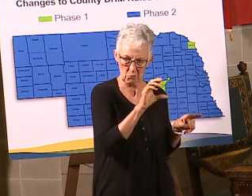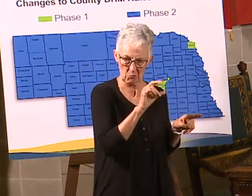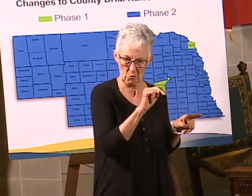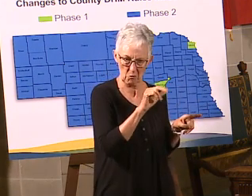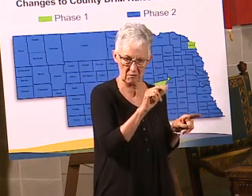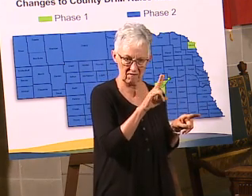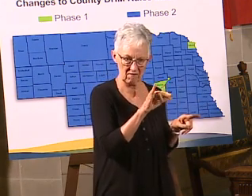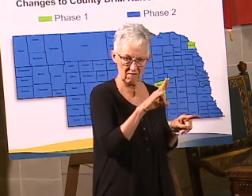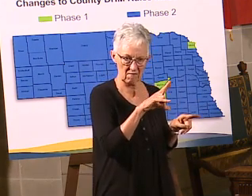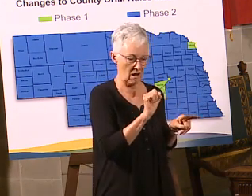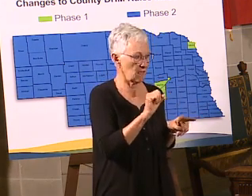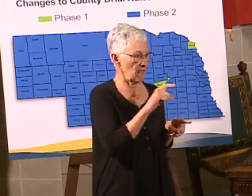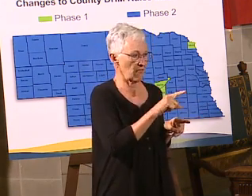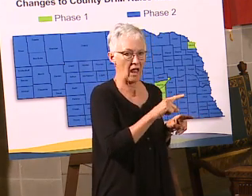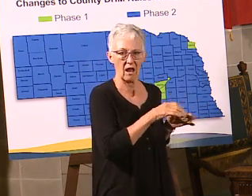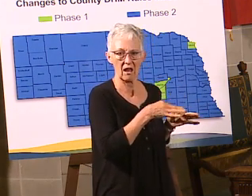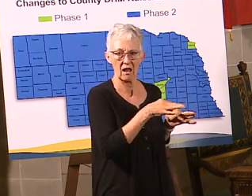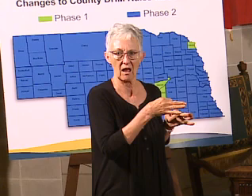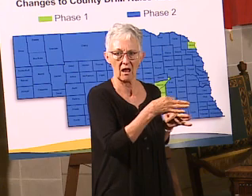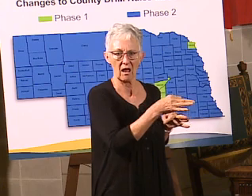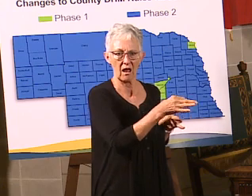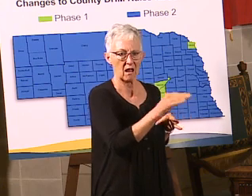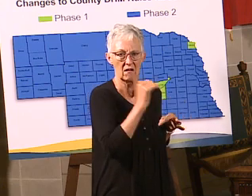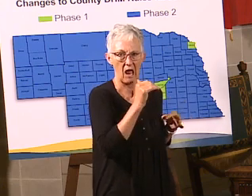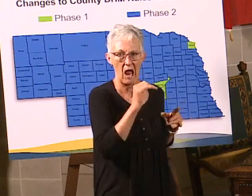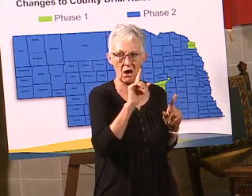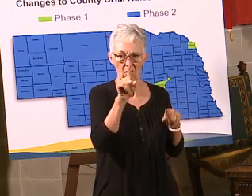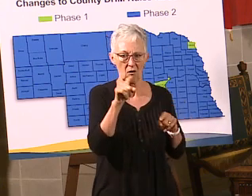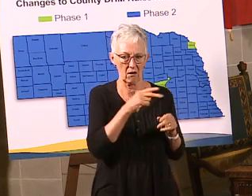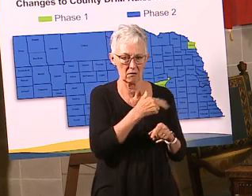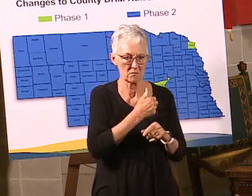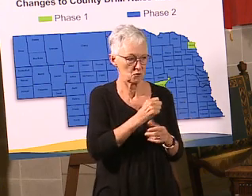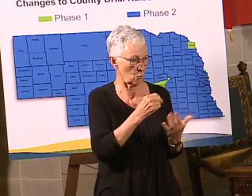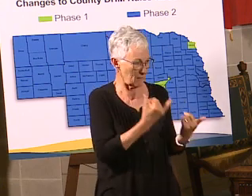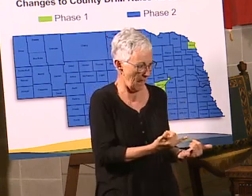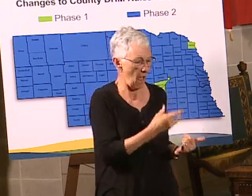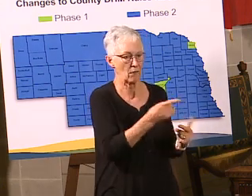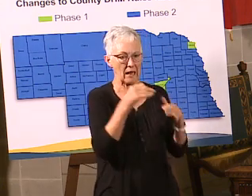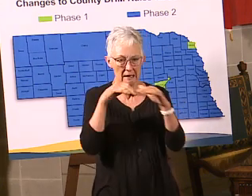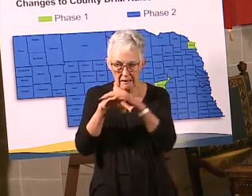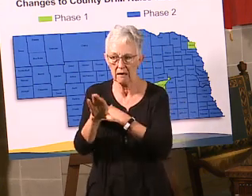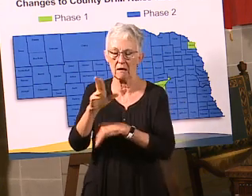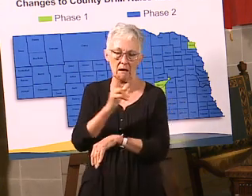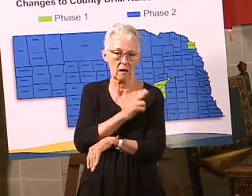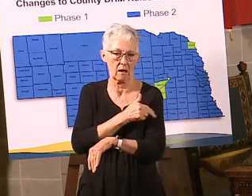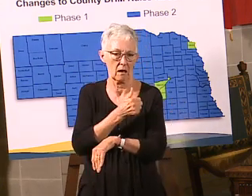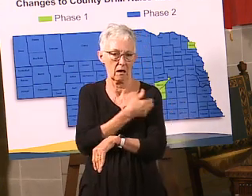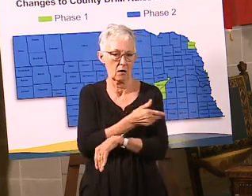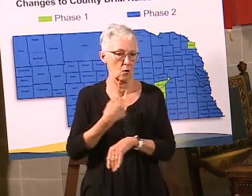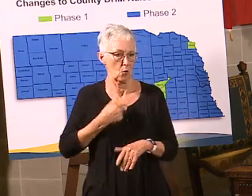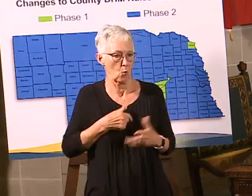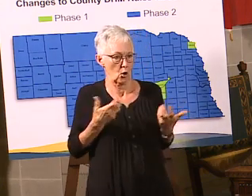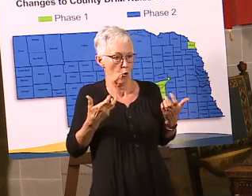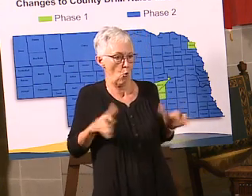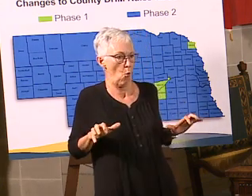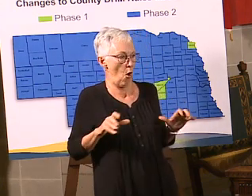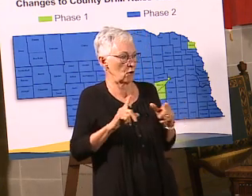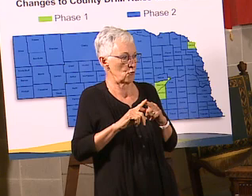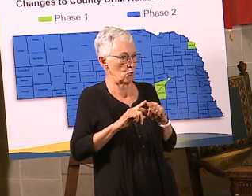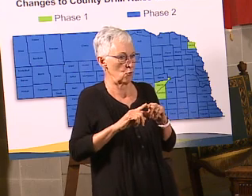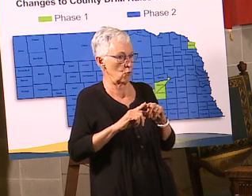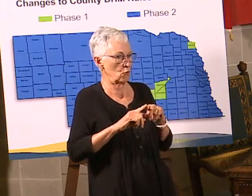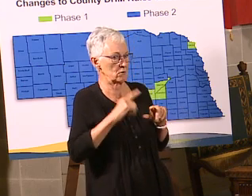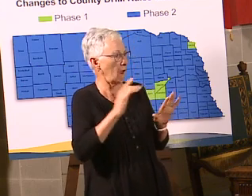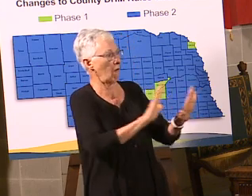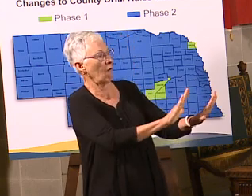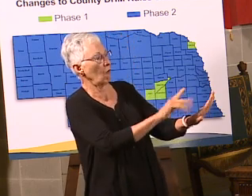the hospital, and now they can't put it off any longer, so they're coming into the hospital system. So obviously, we don't want to deny access or care for those